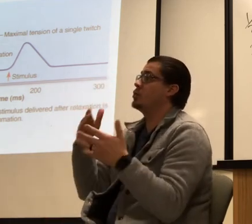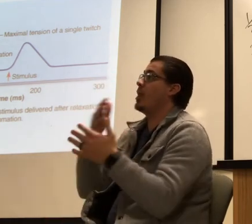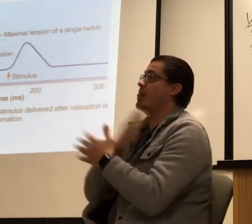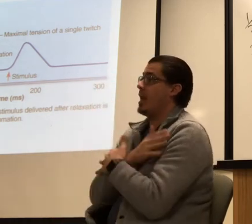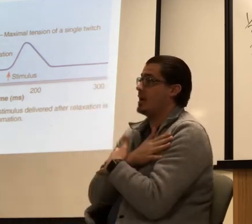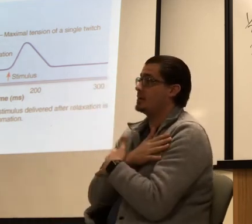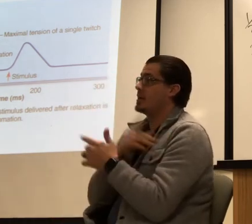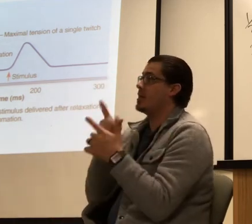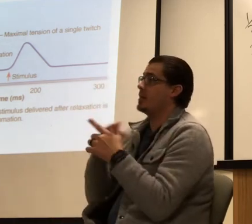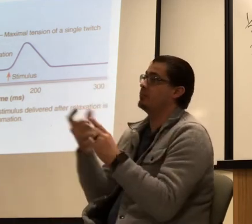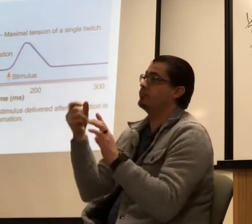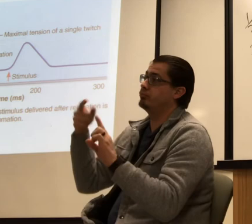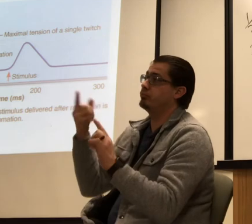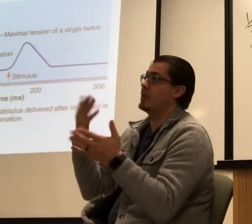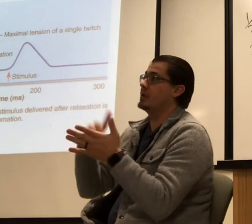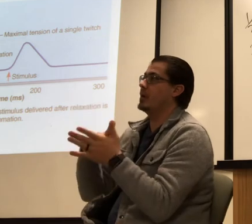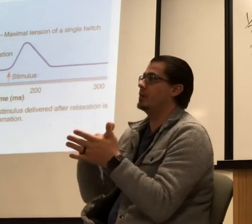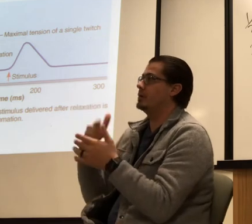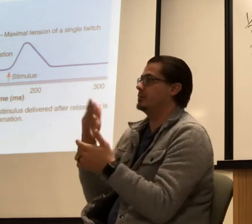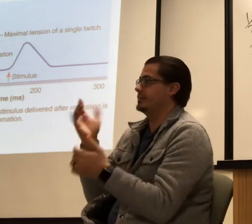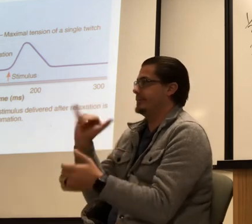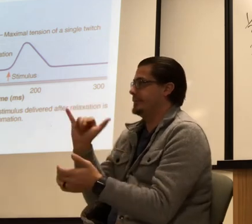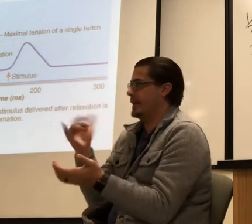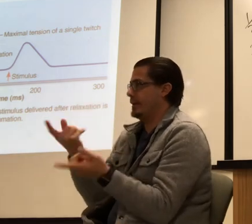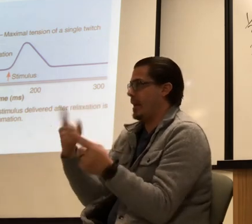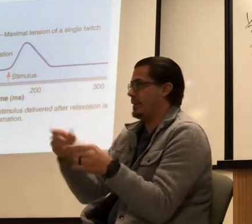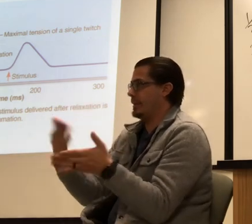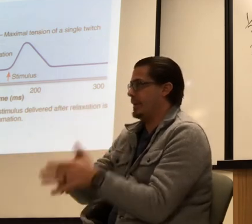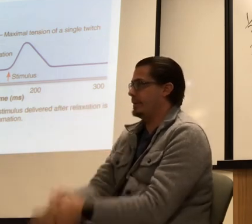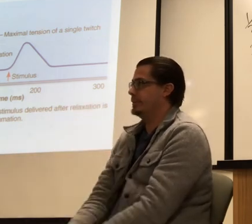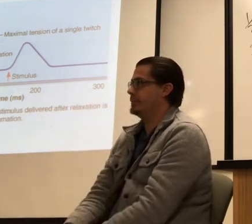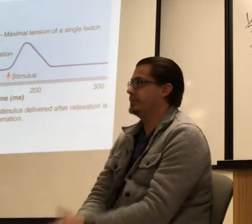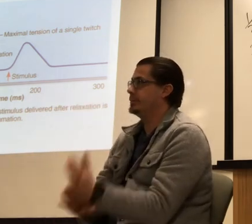You basically get what you got before.